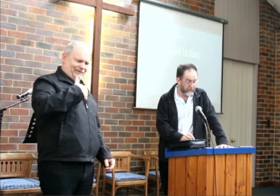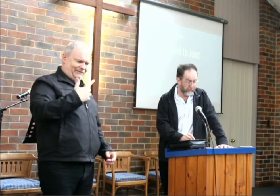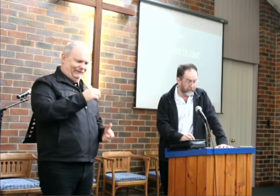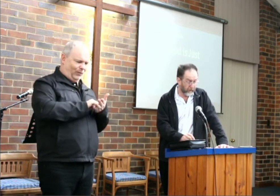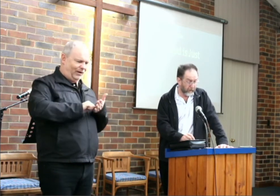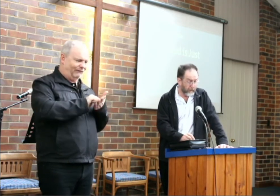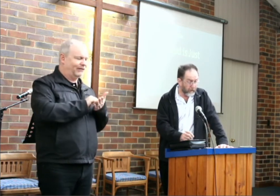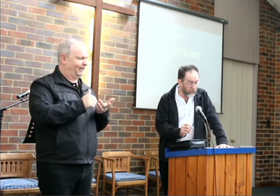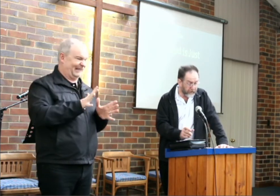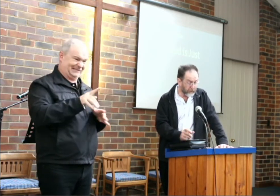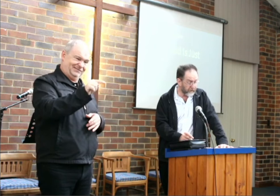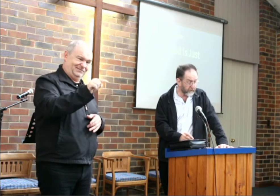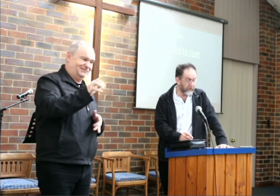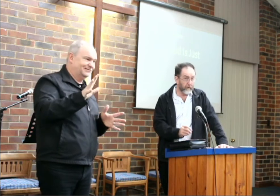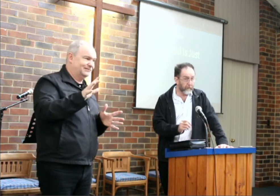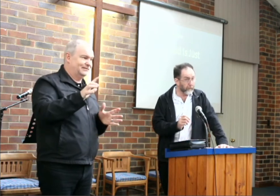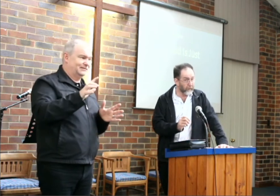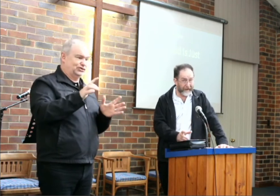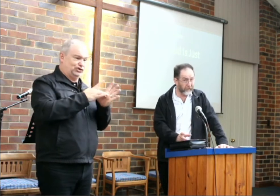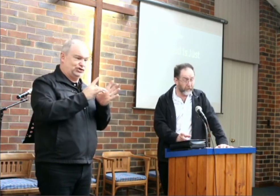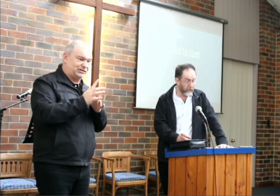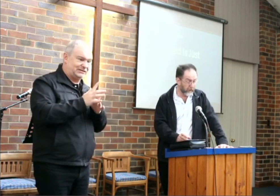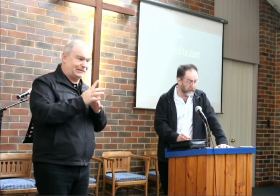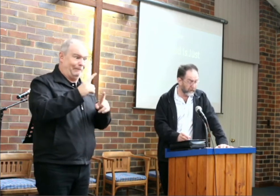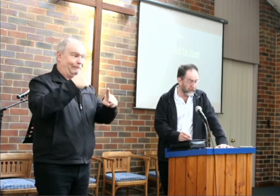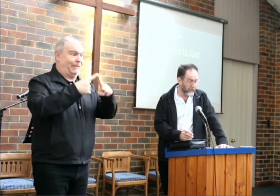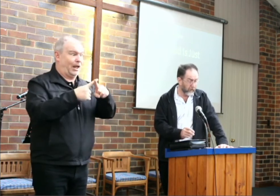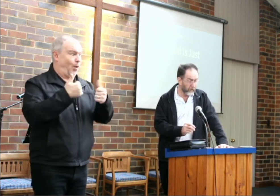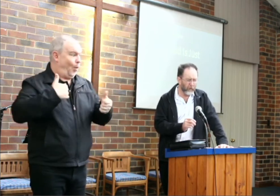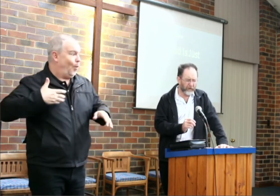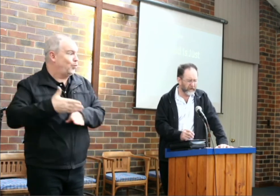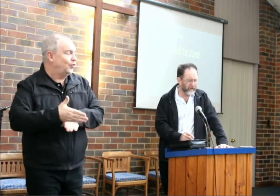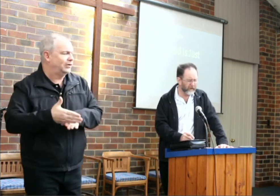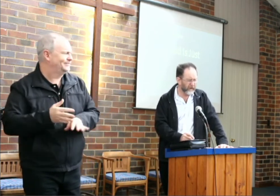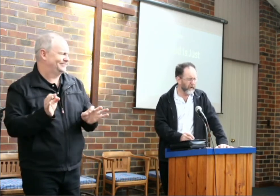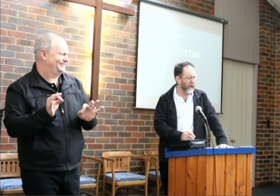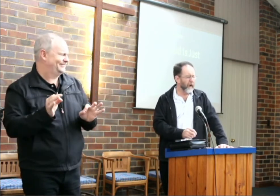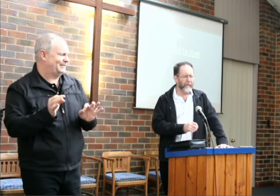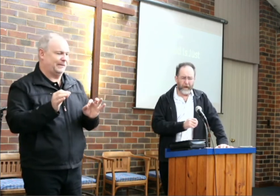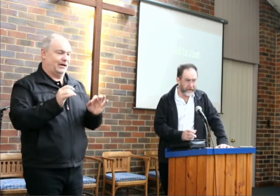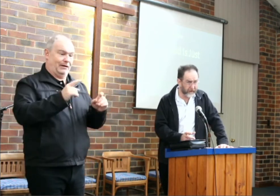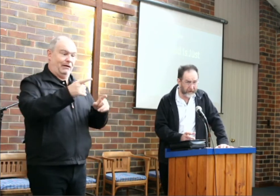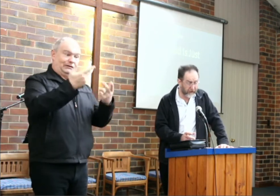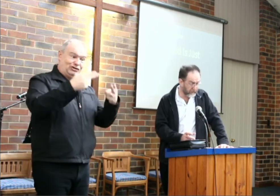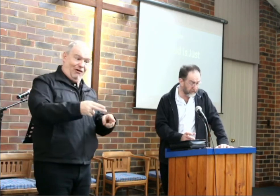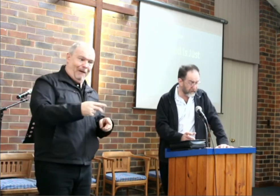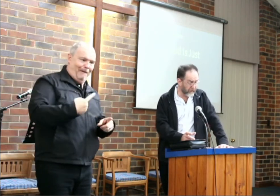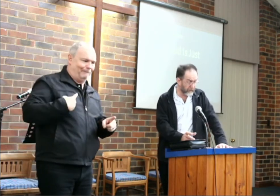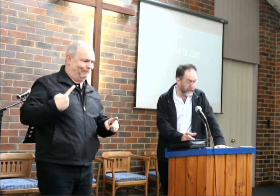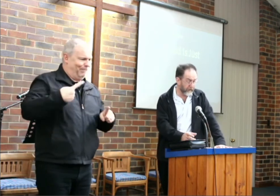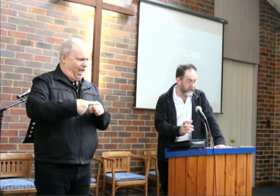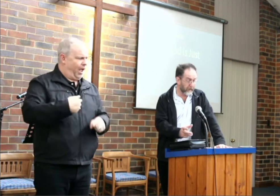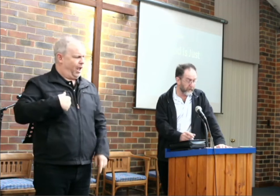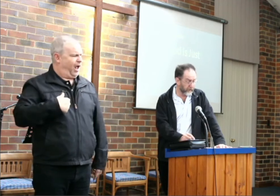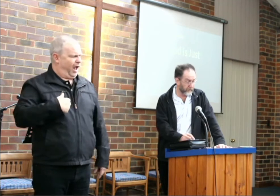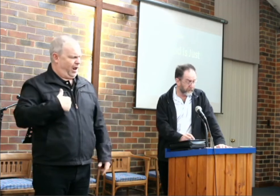forgiven. Not Jesus plus good works, or Jesus plus